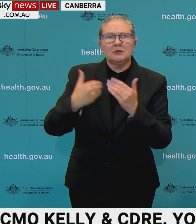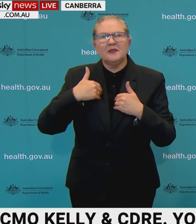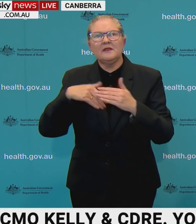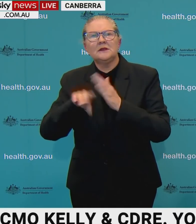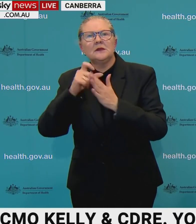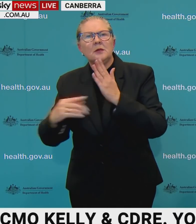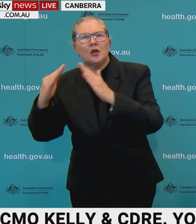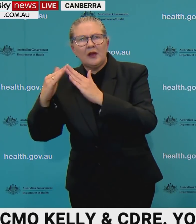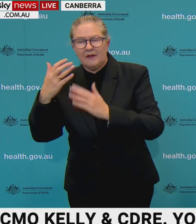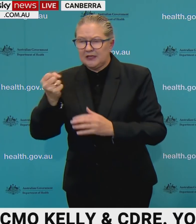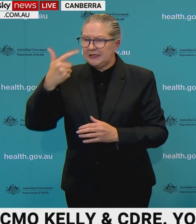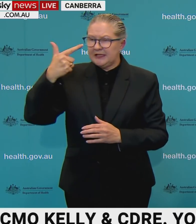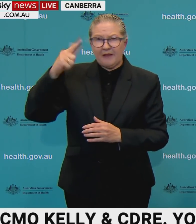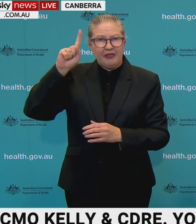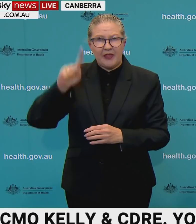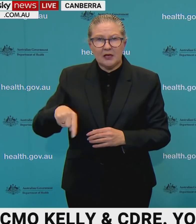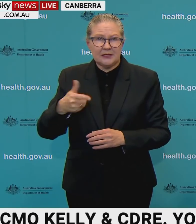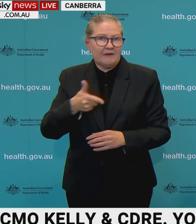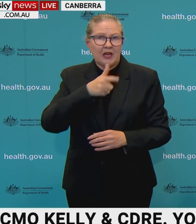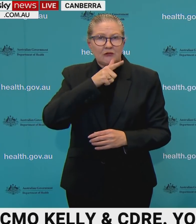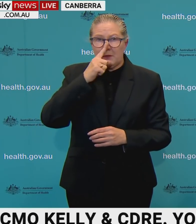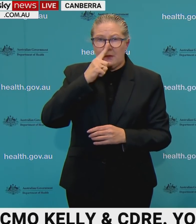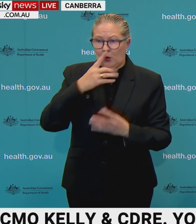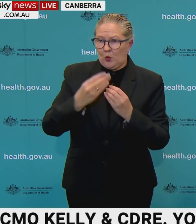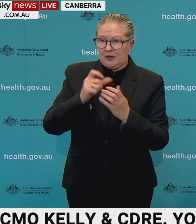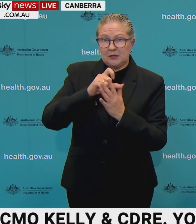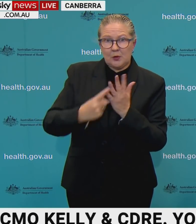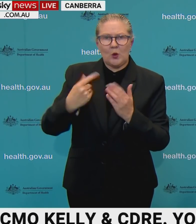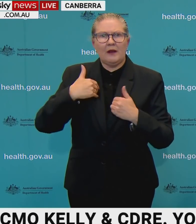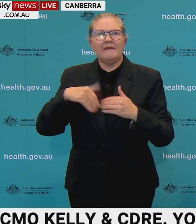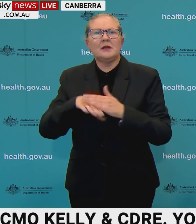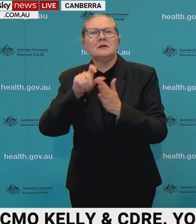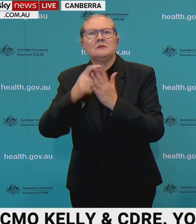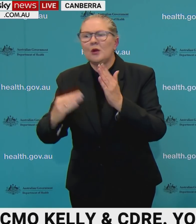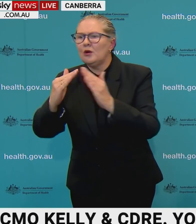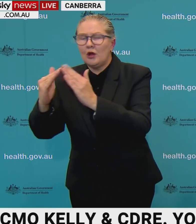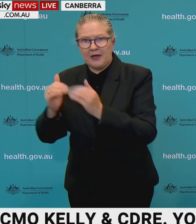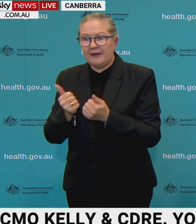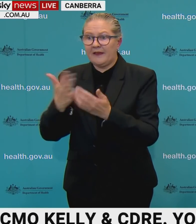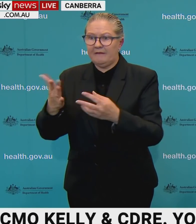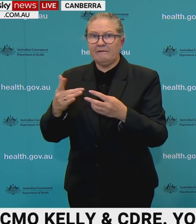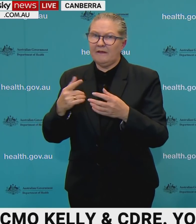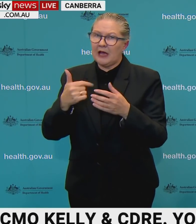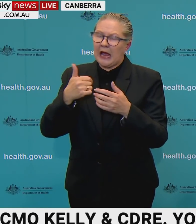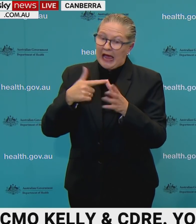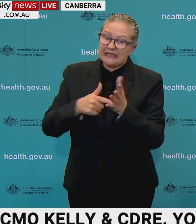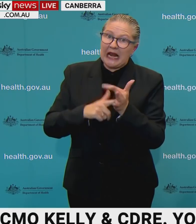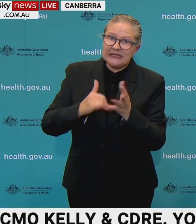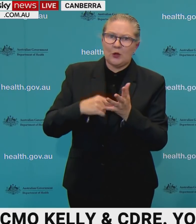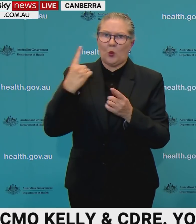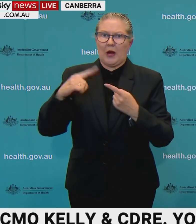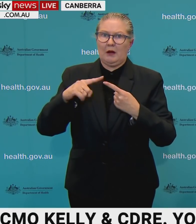now had 7,777 people with a disability in a residential setting offered at least 1 dose of vaccine, and